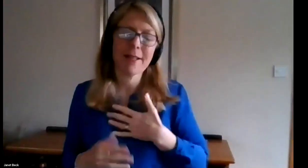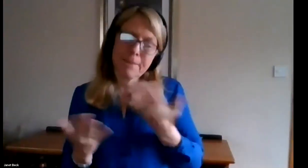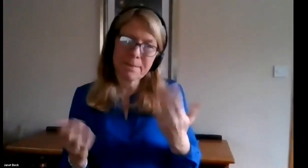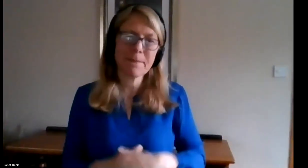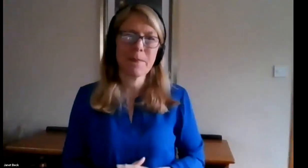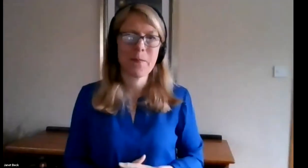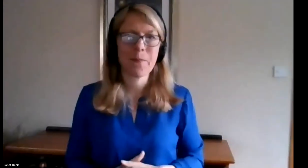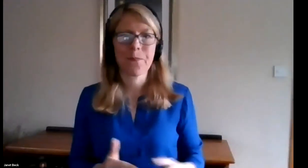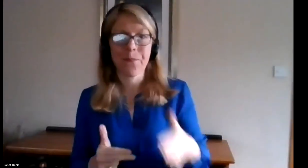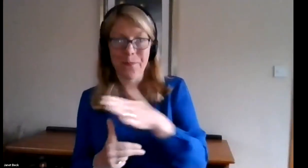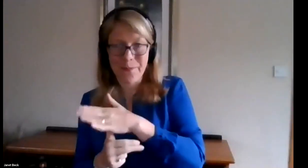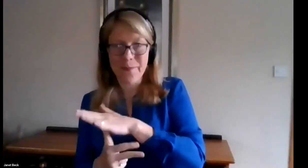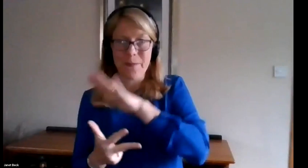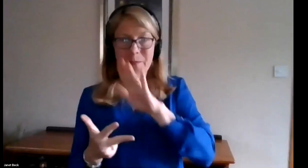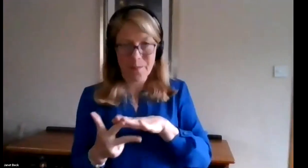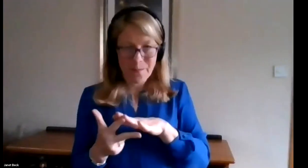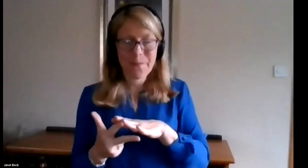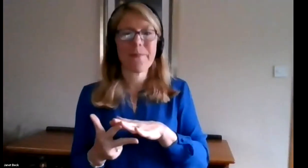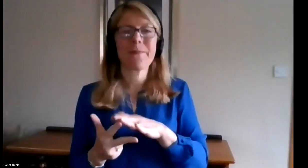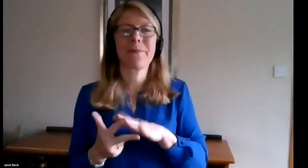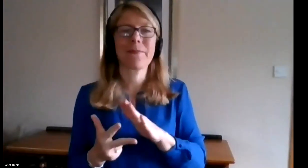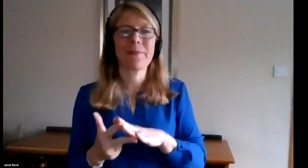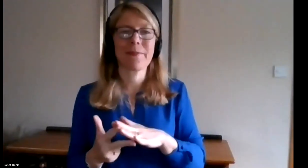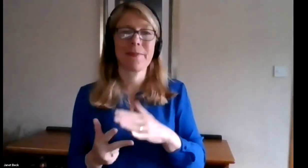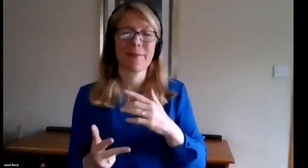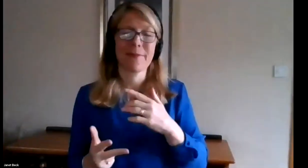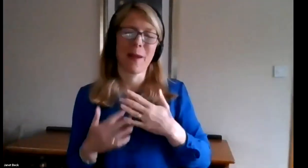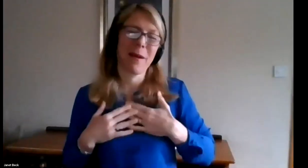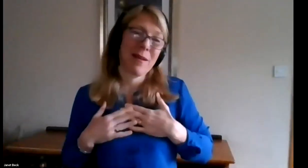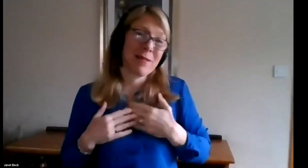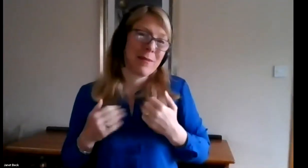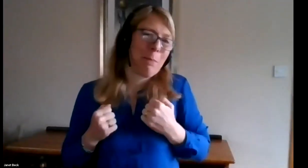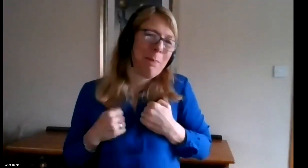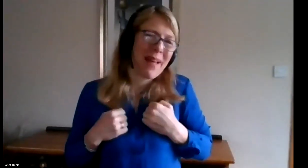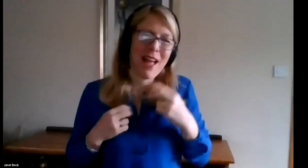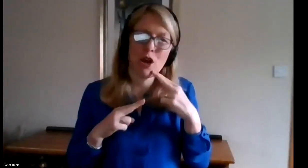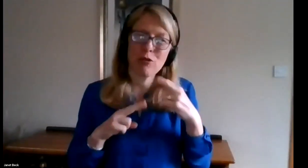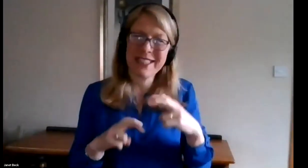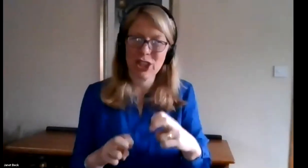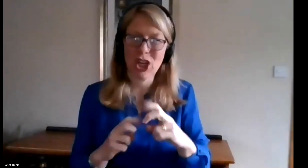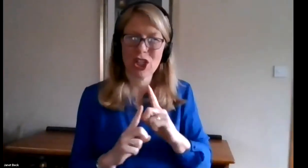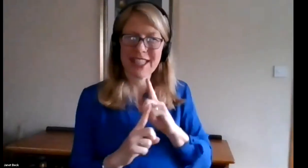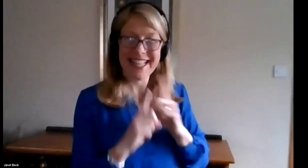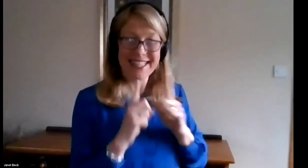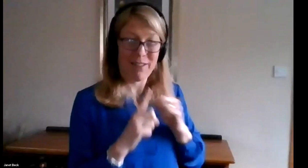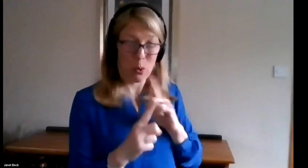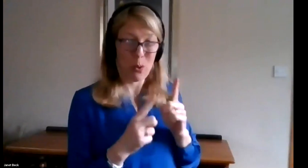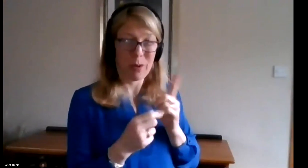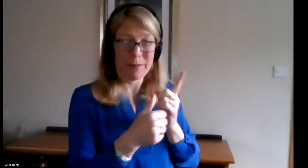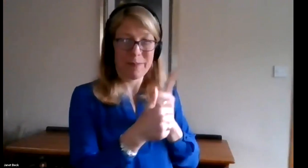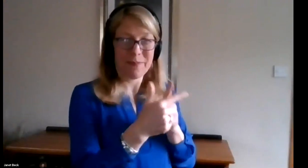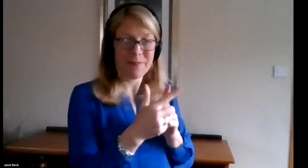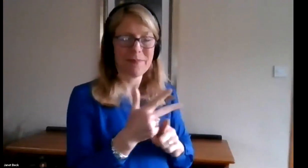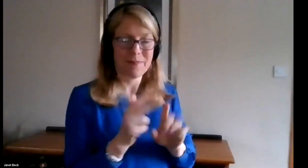I think for me personally, doing the research that I did through interviewing, it's for me, I kind of